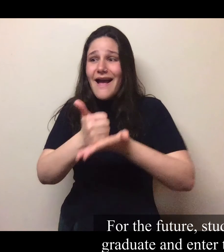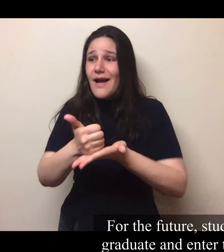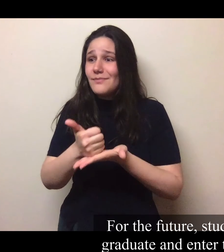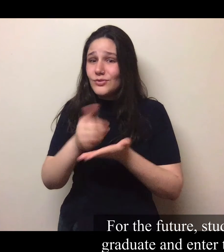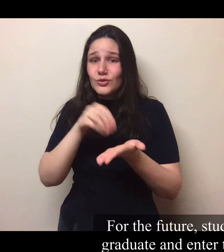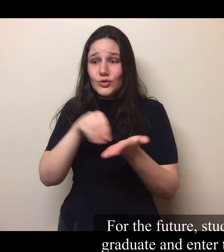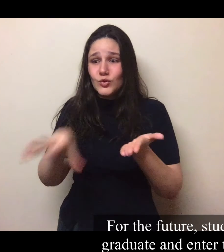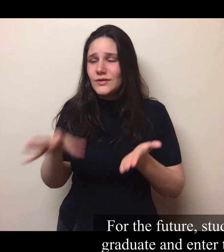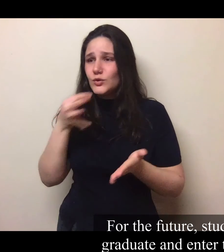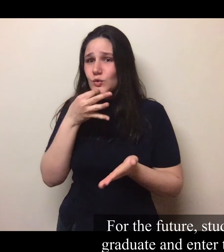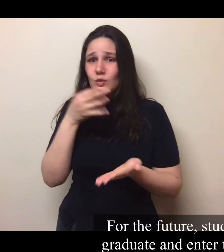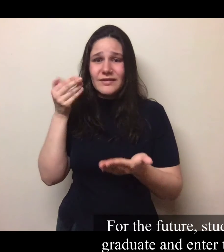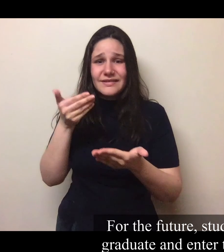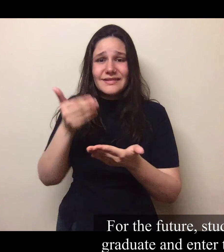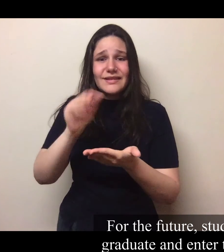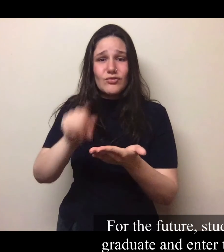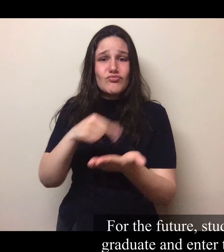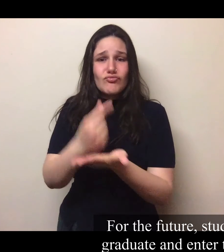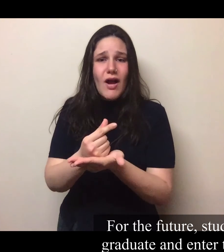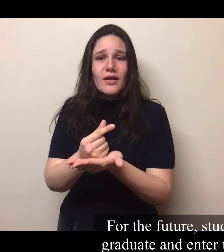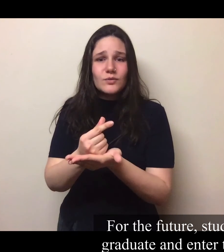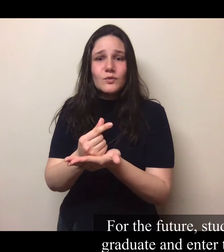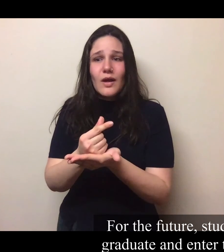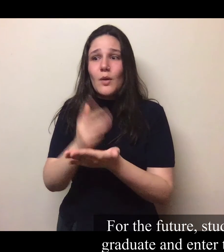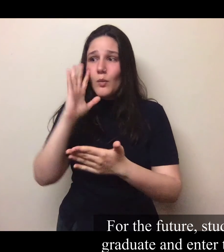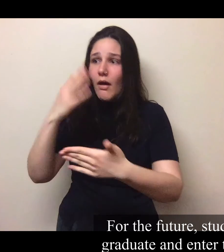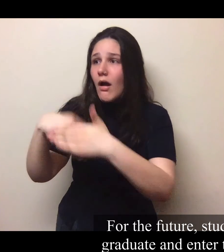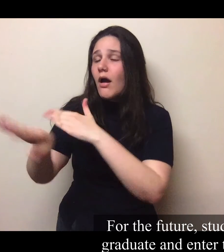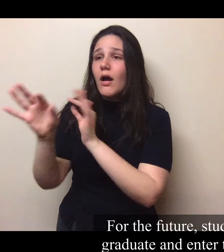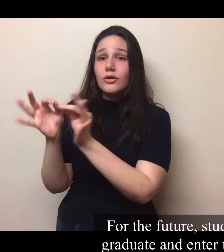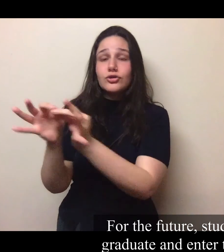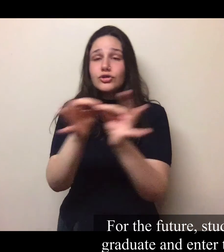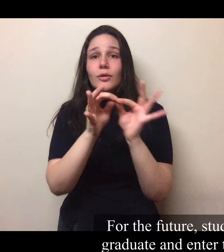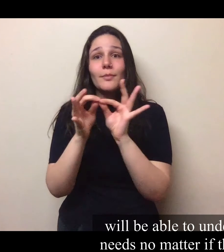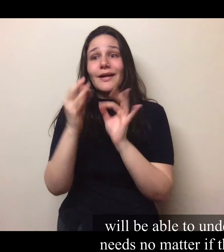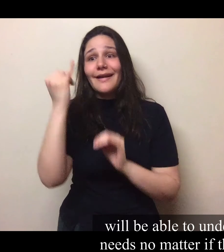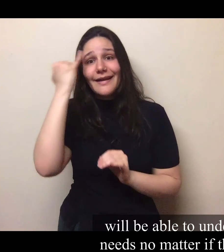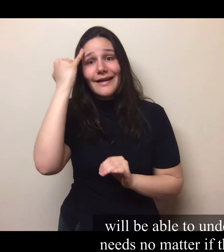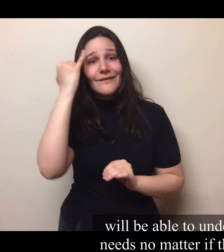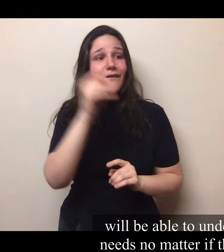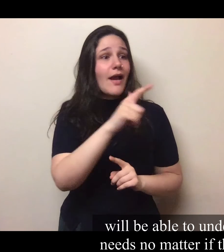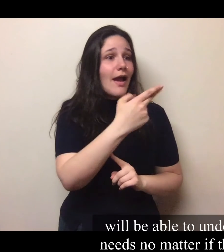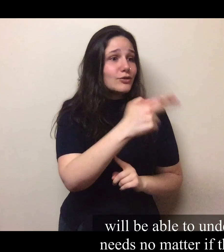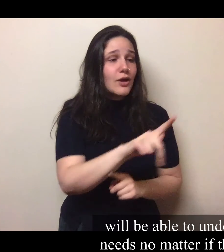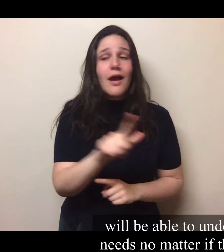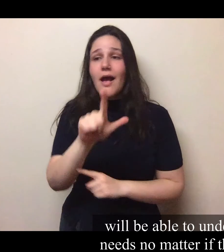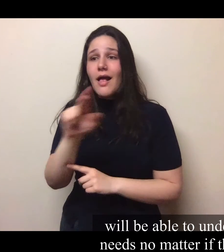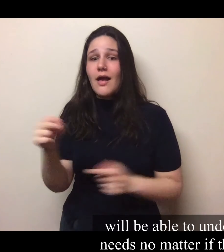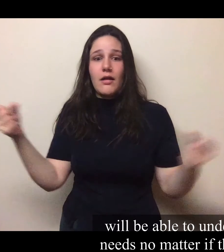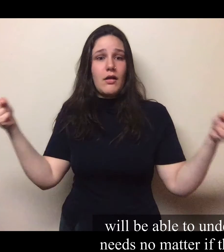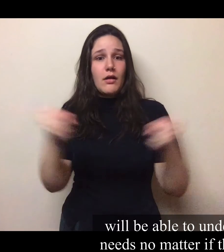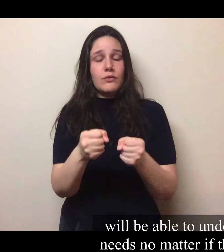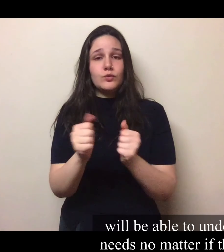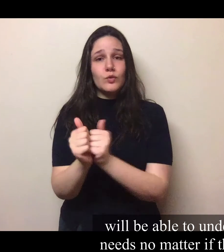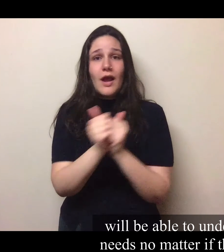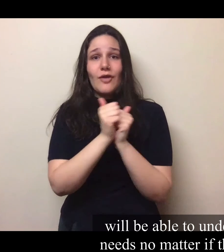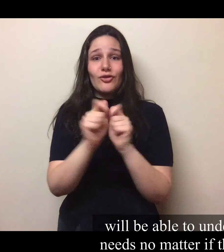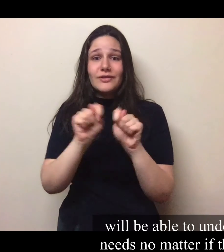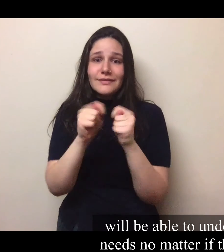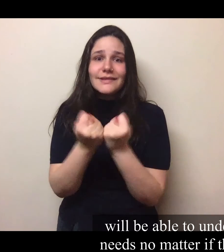For the future, students who will soon graduate and enter the interpreting field will be able to understand each other's